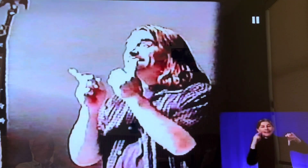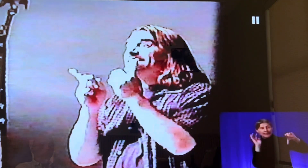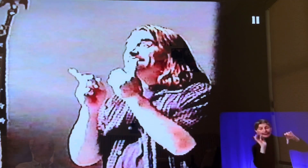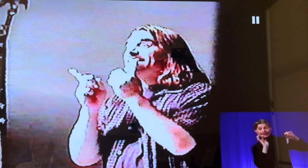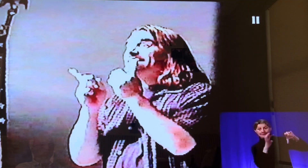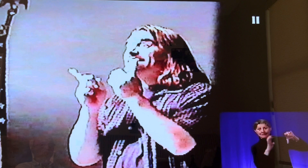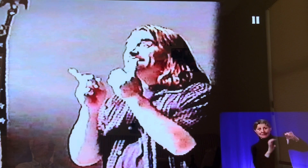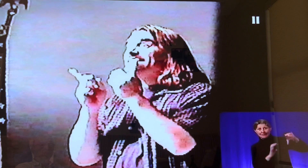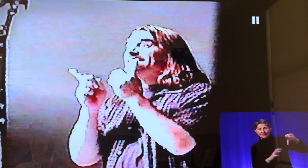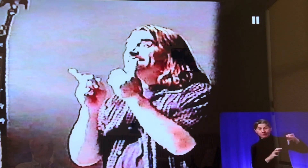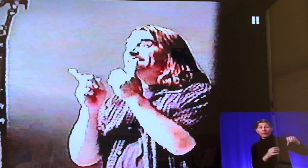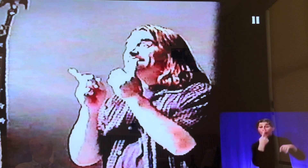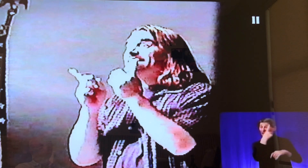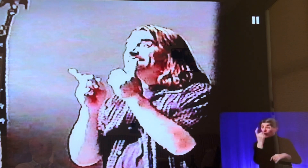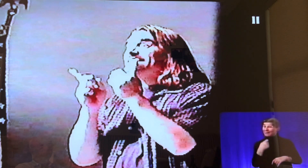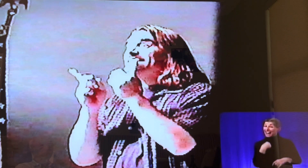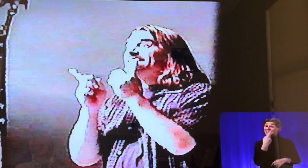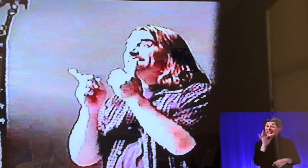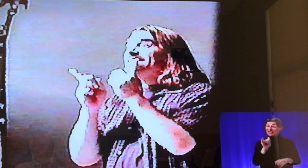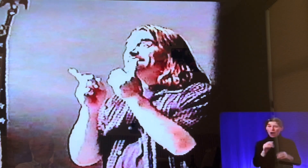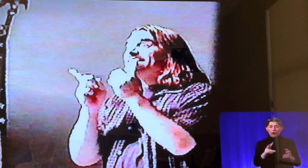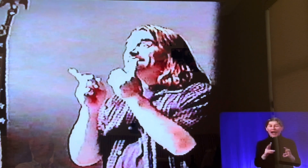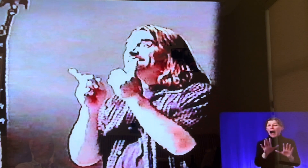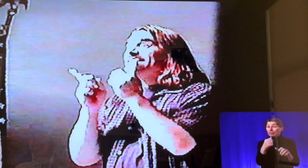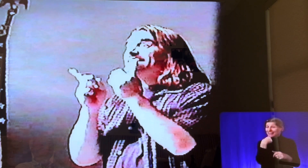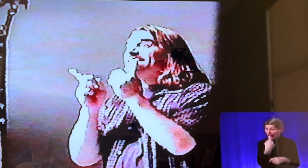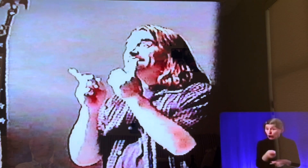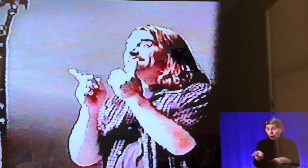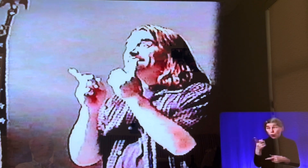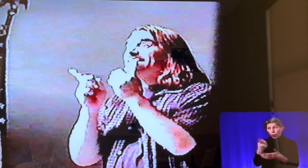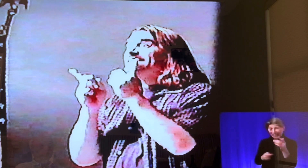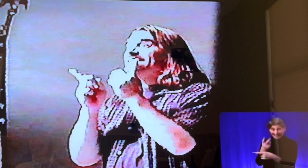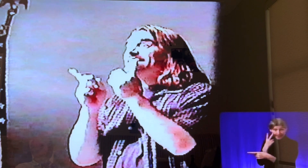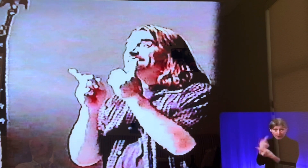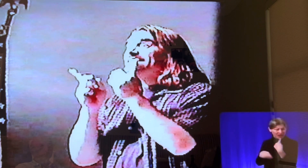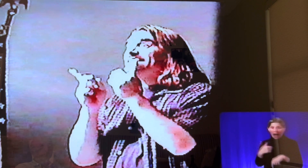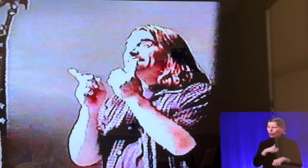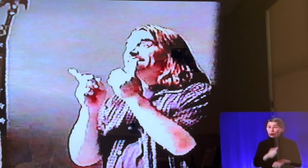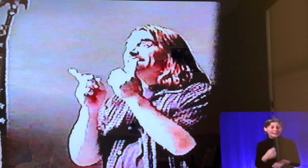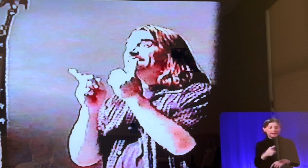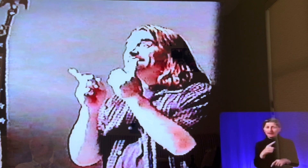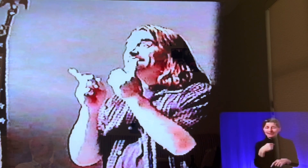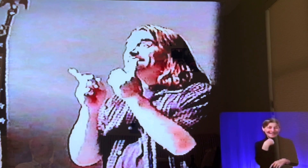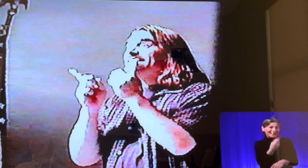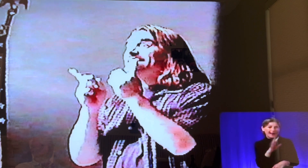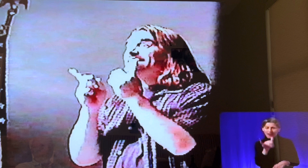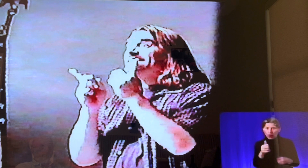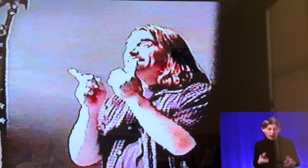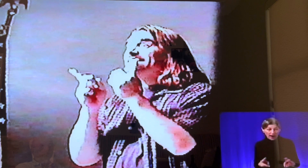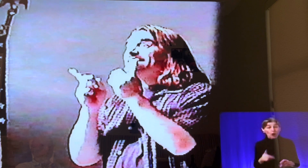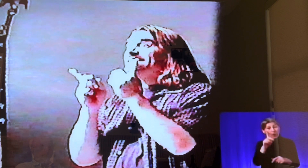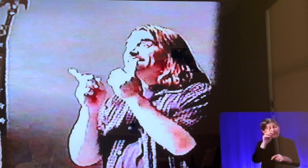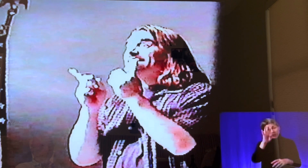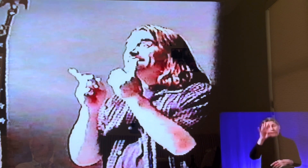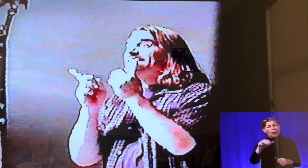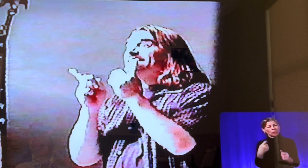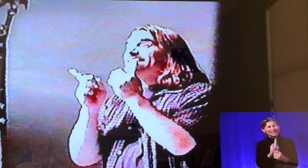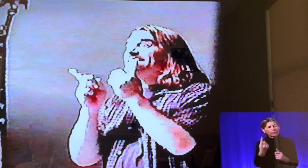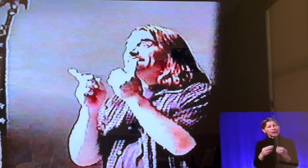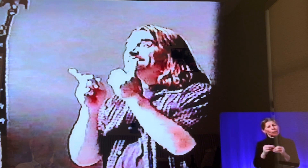Now, because I say it that way to you, I'm just telling you what he's signing. I wouldn't sign it that way. You have to come up with something a little more comfortable. So maybe you would